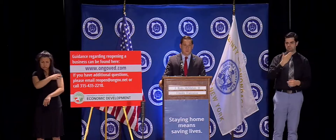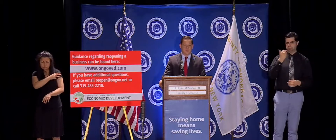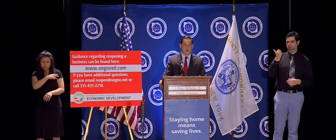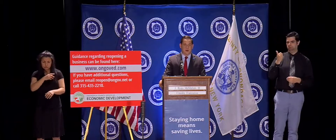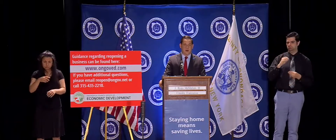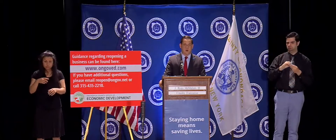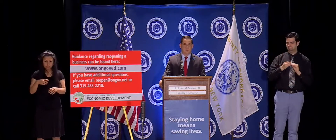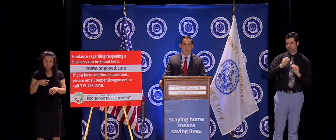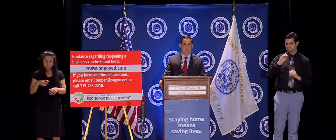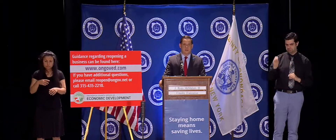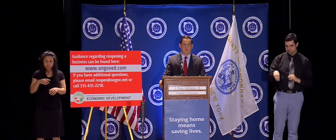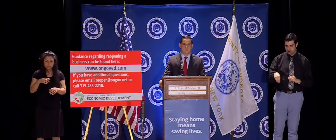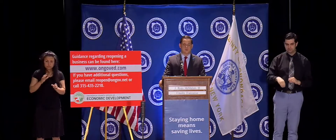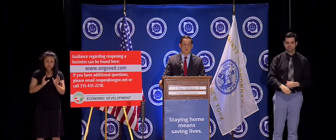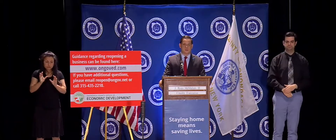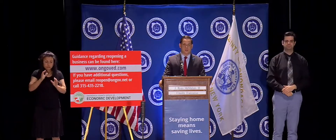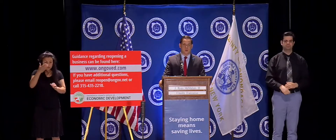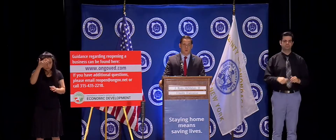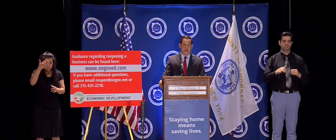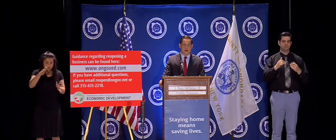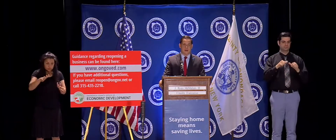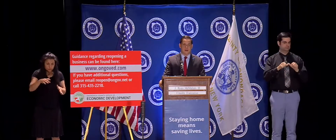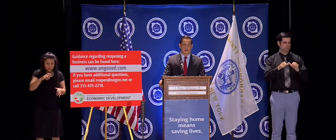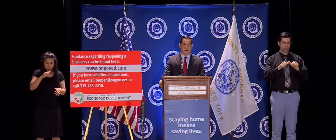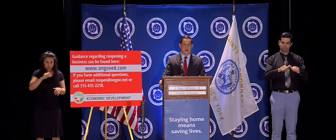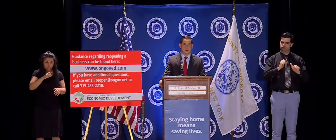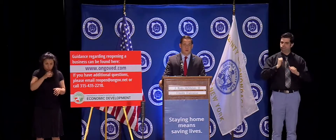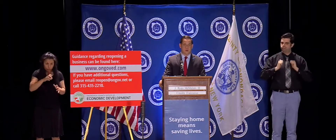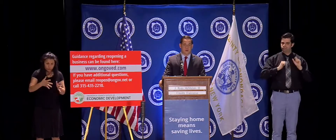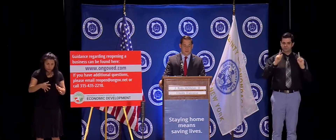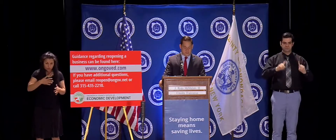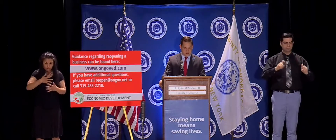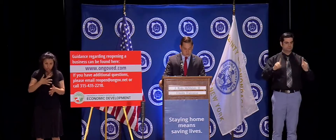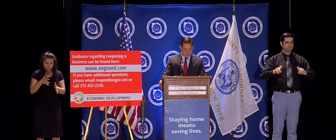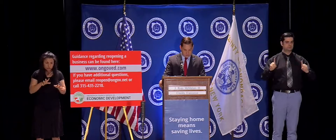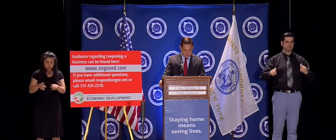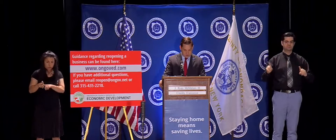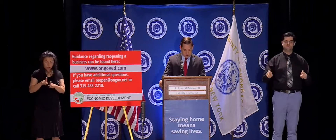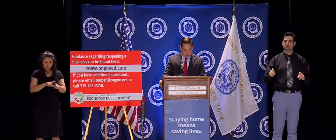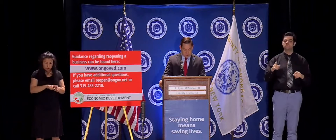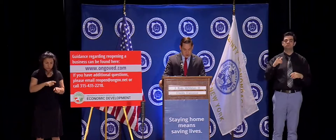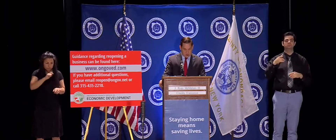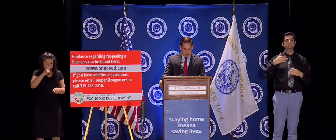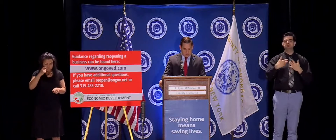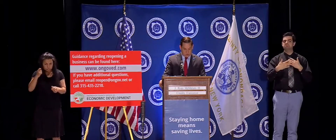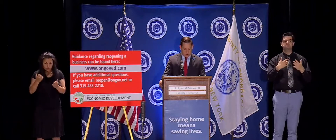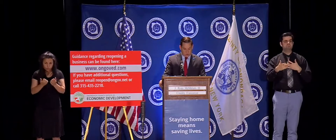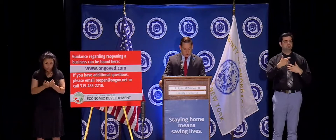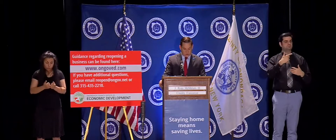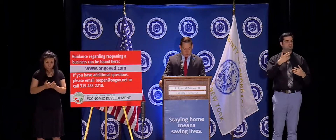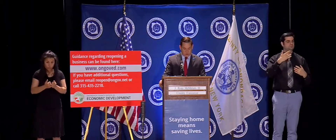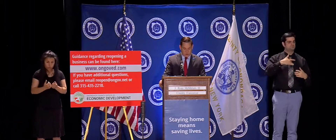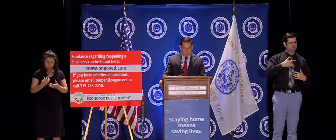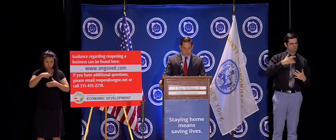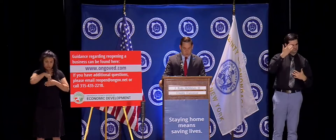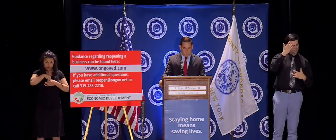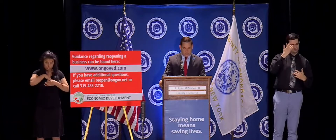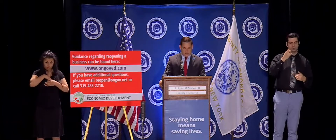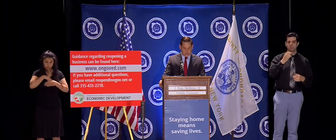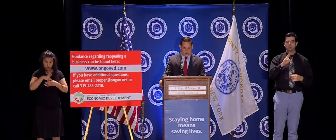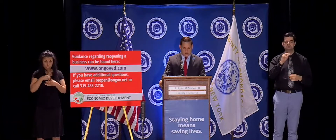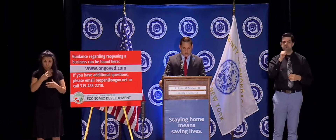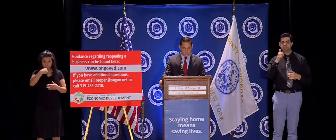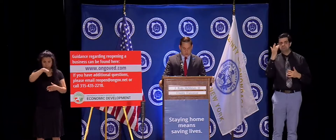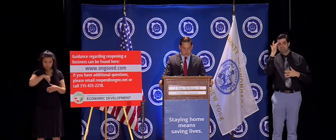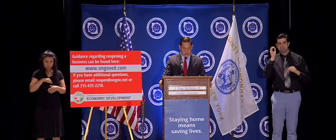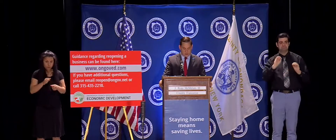Center. What that means is if you're sick or not, you can go get a test. We are hosting 2 targeted mobile